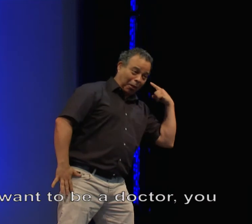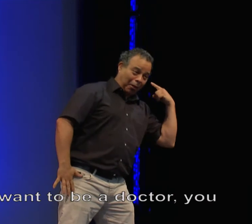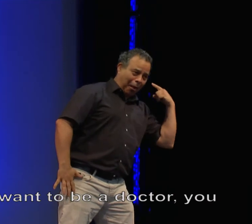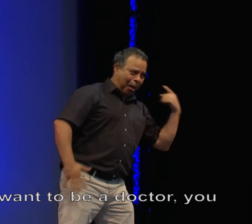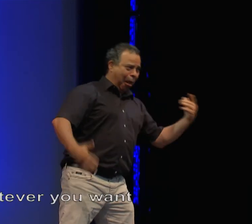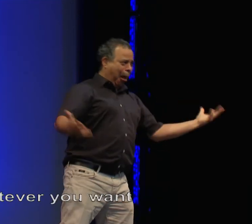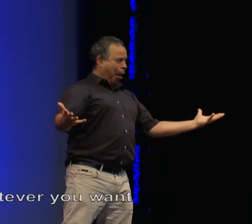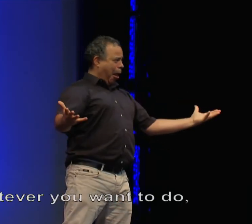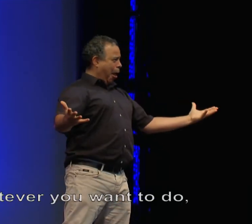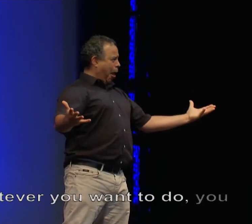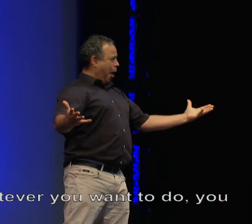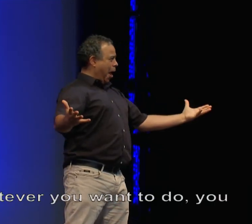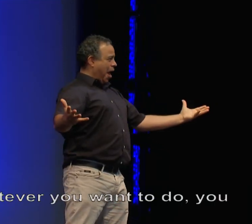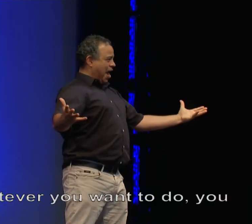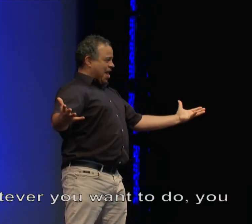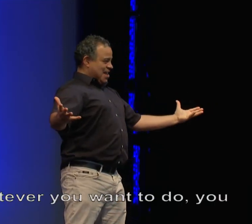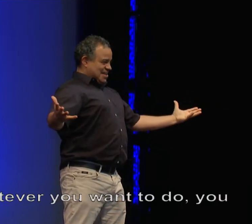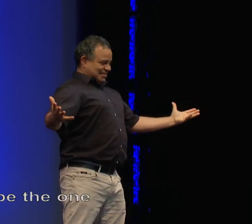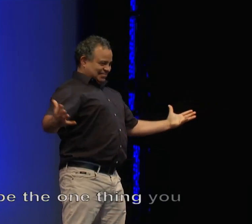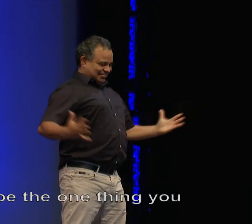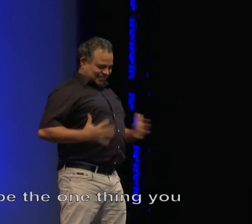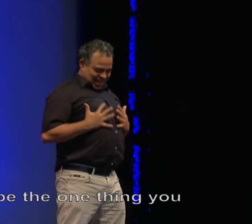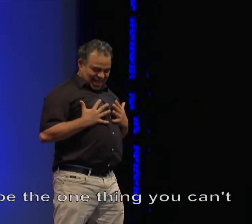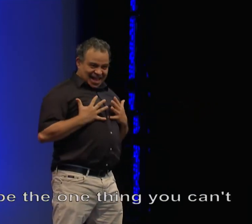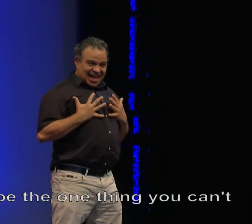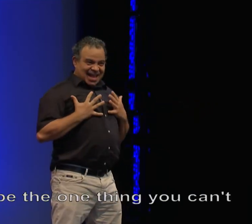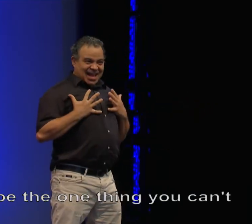thing you can't do is hear.